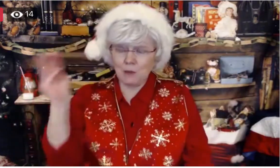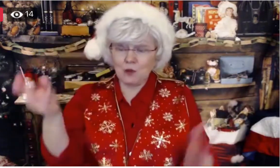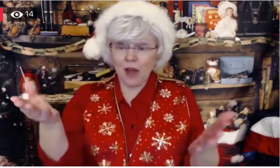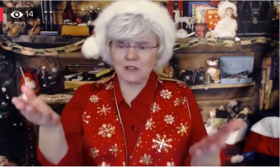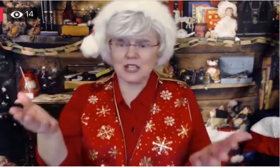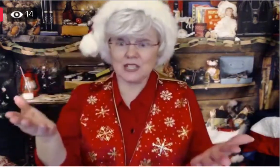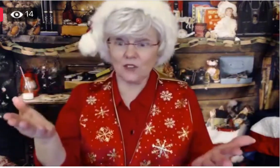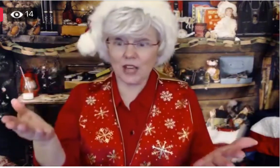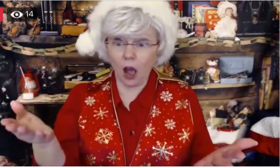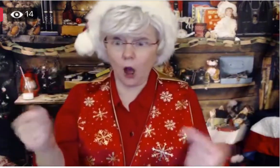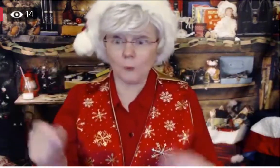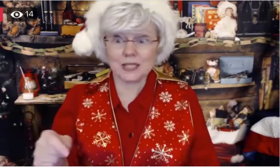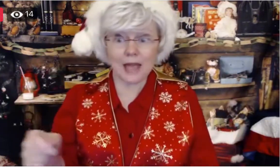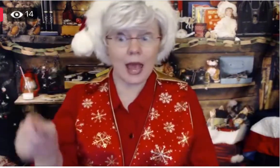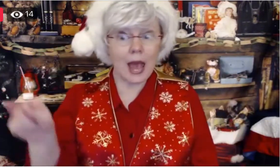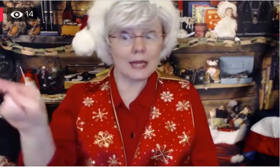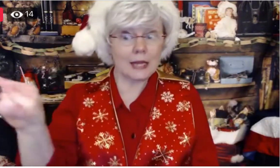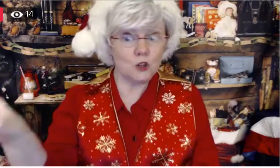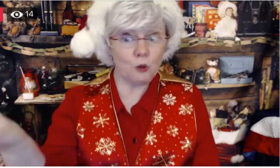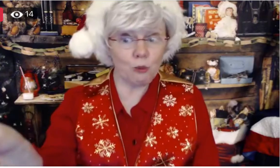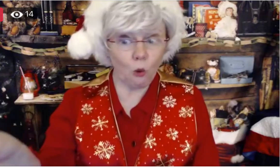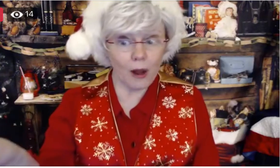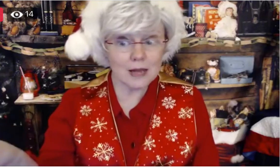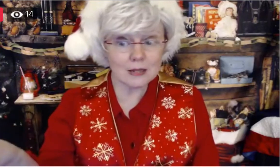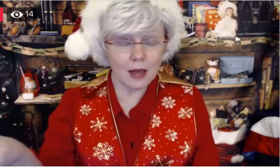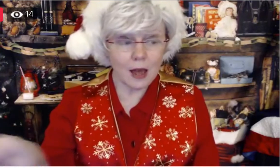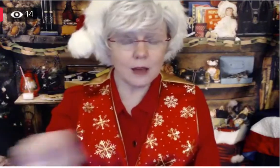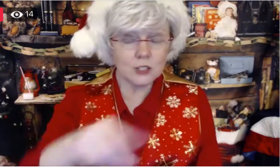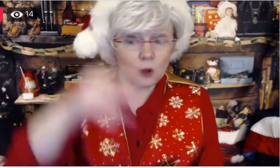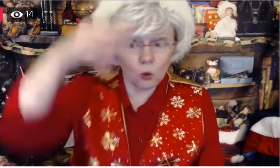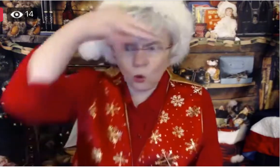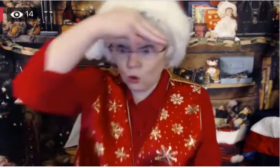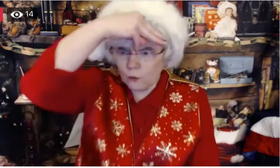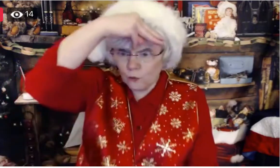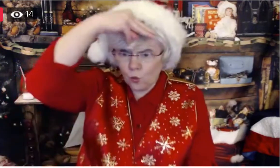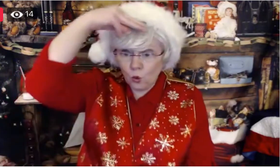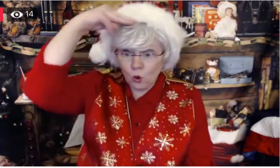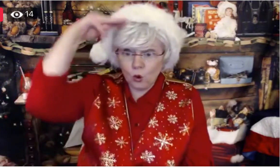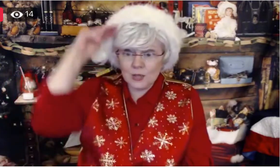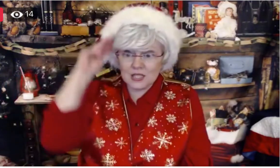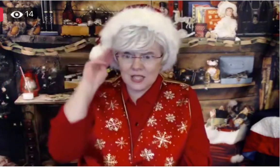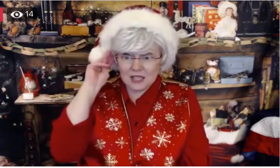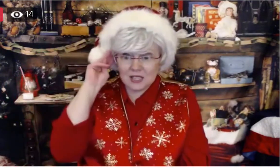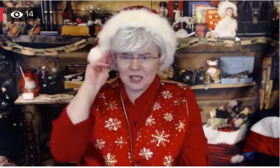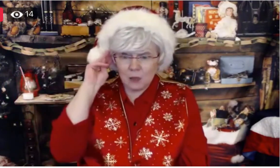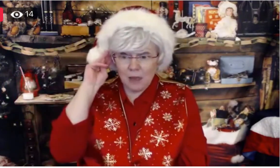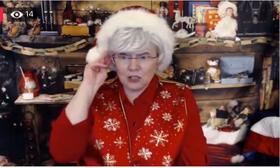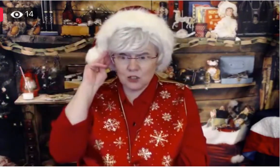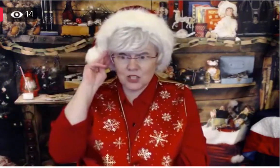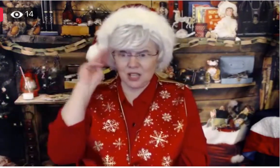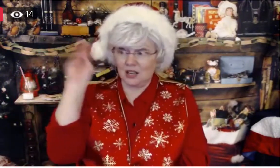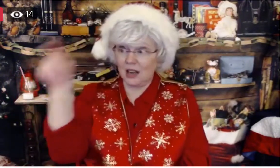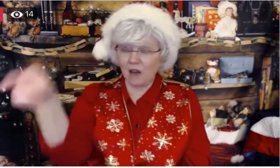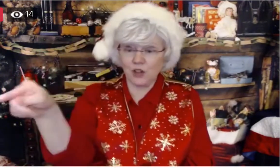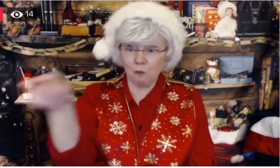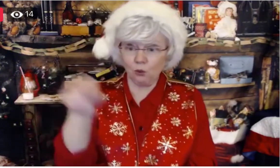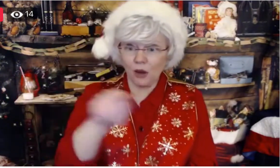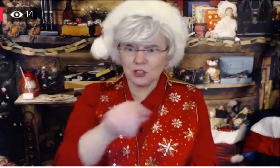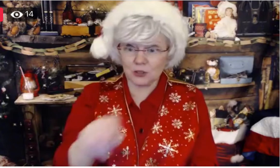you have a nativity at home and say, can you point to who is this in the manger scene, and have them point to